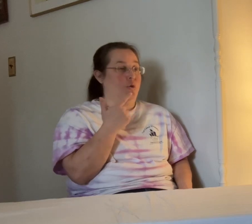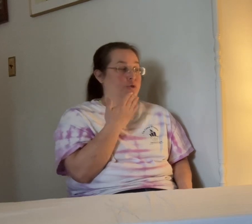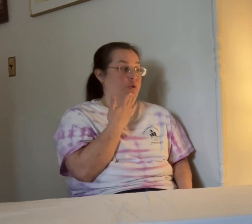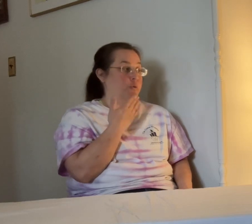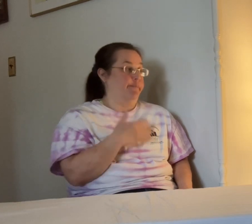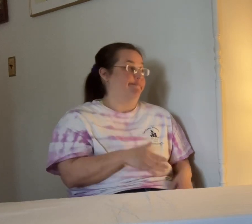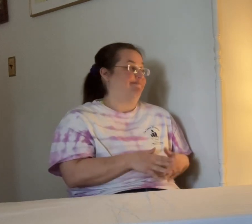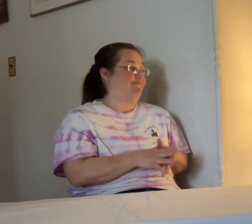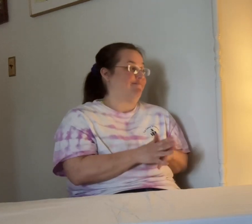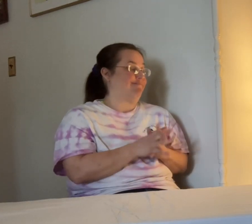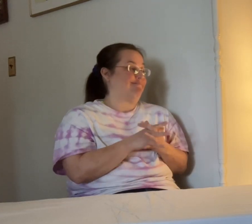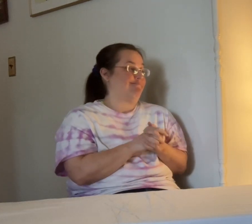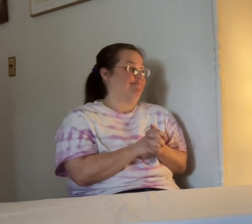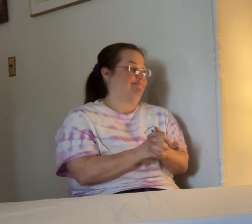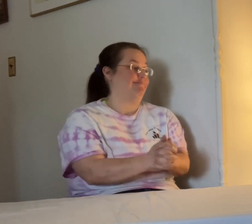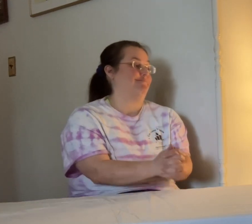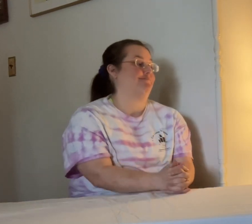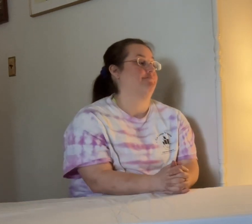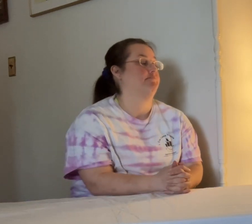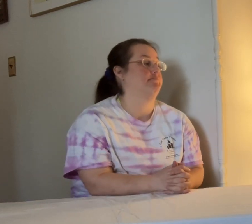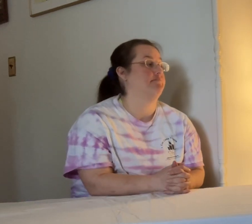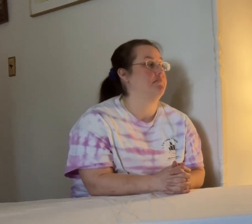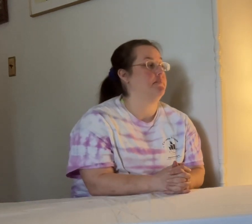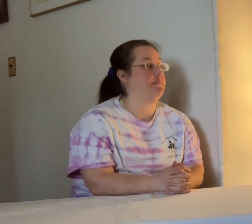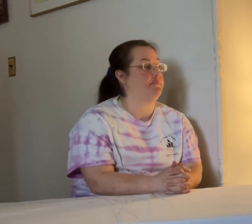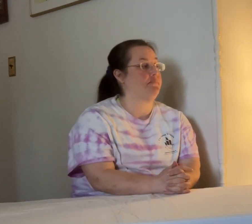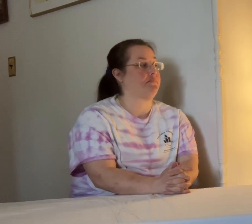too. Mm-hmm. But no,